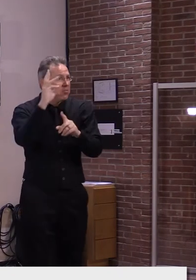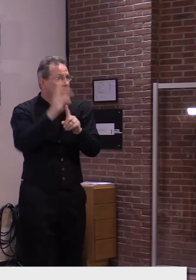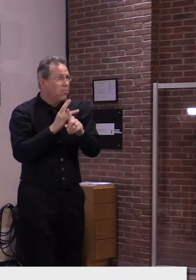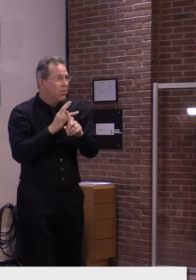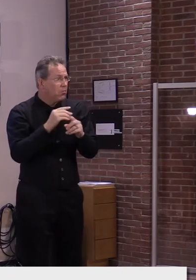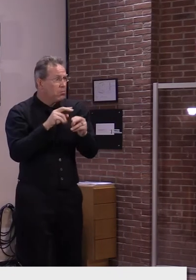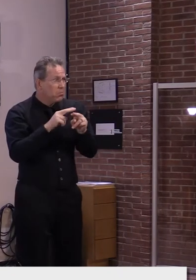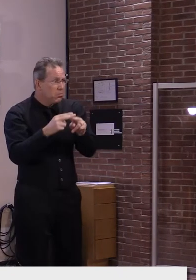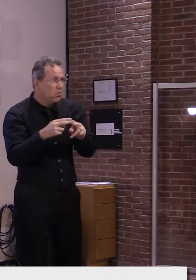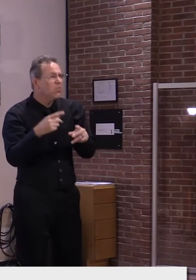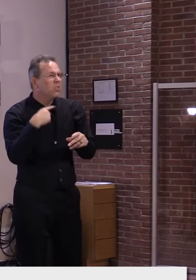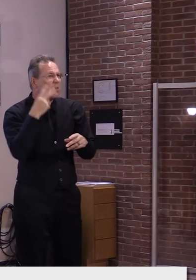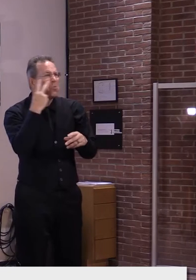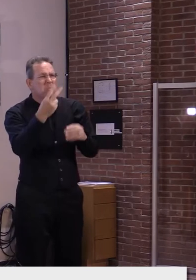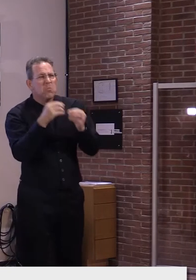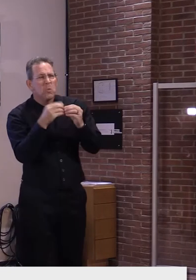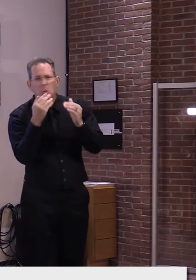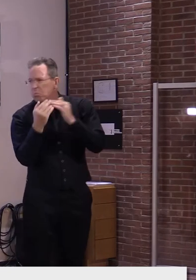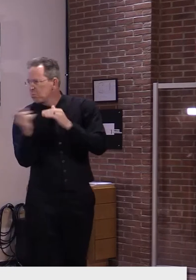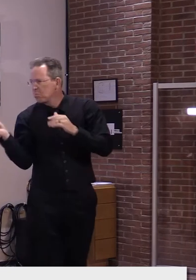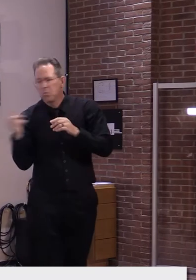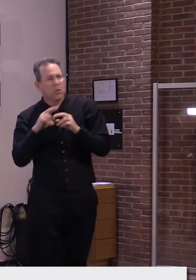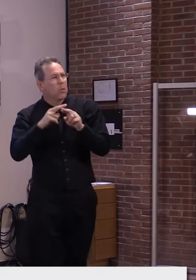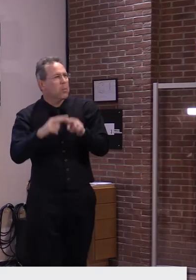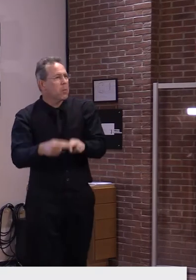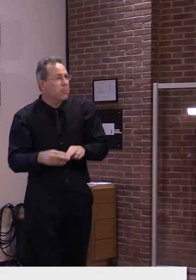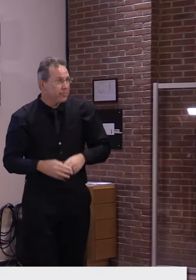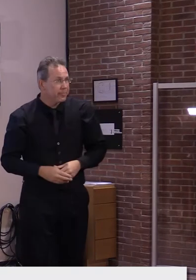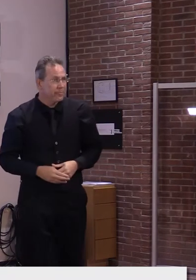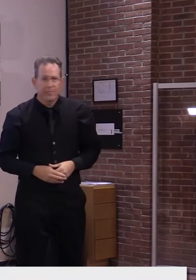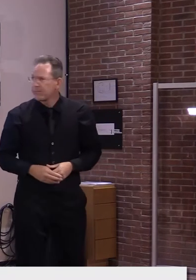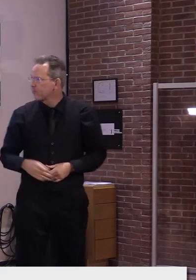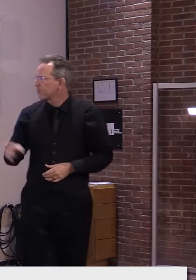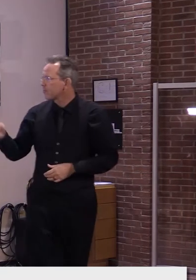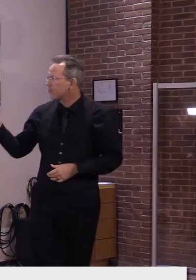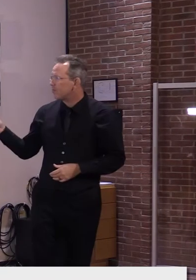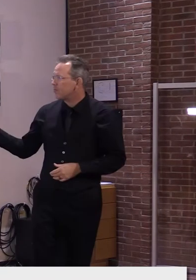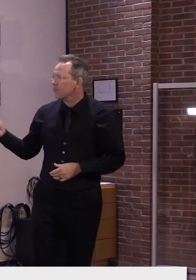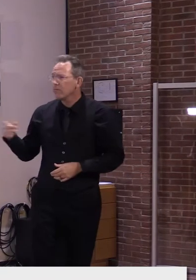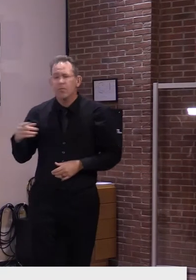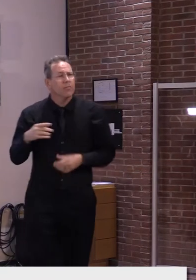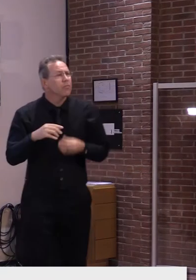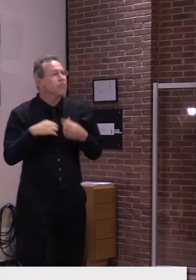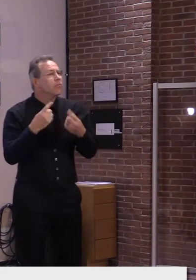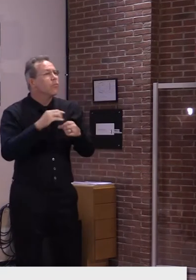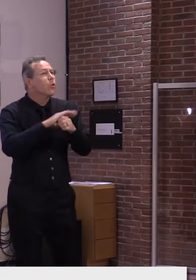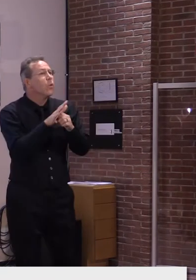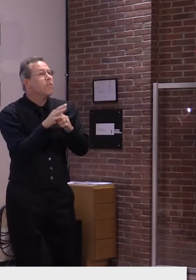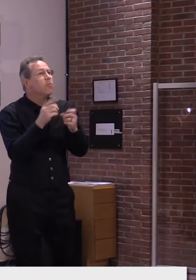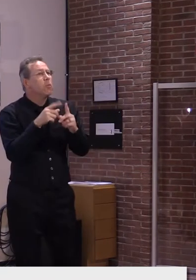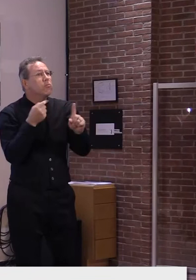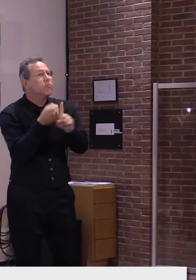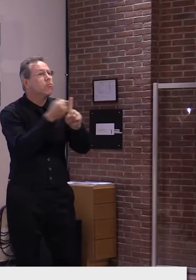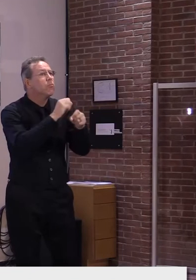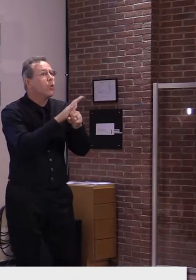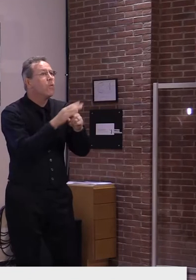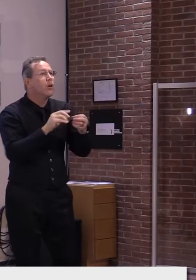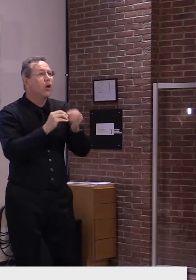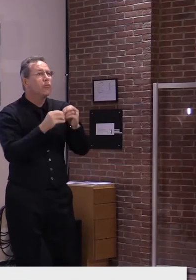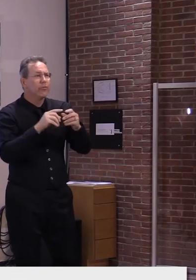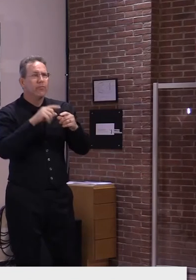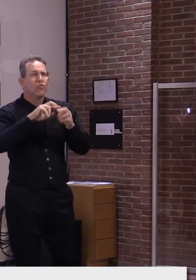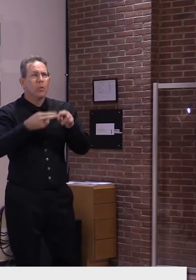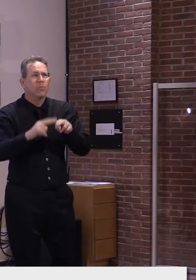ahead. Vermont's cases have also continued their rapid decrease over the past few weeks. This week, we are